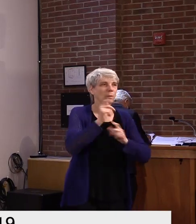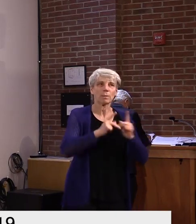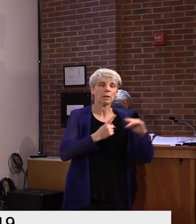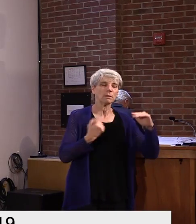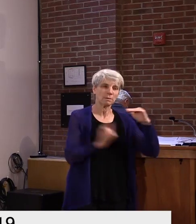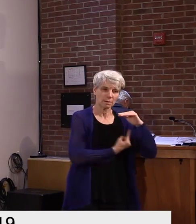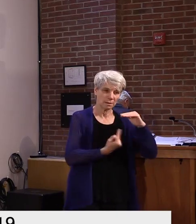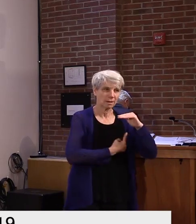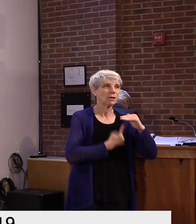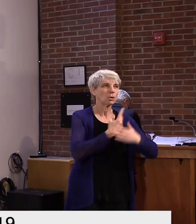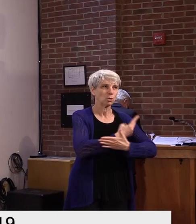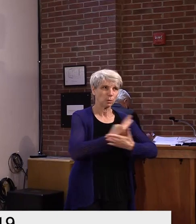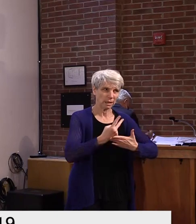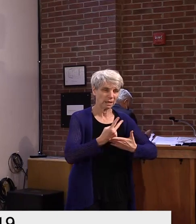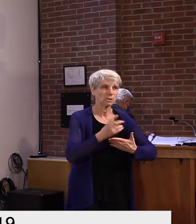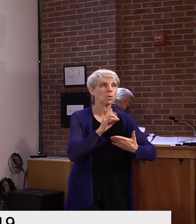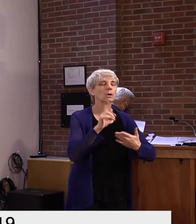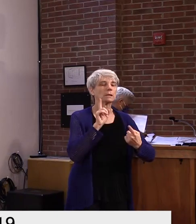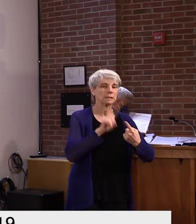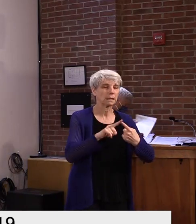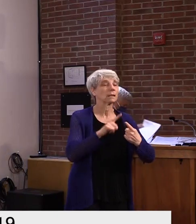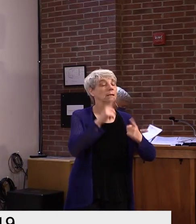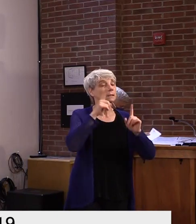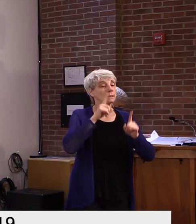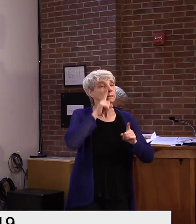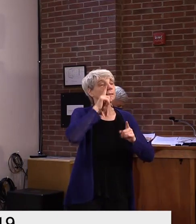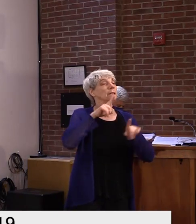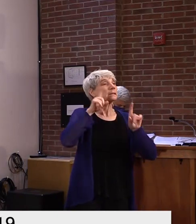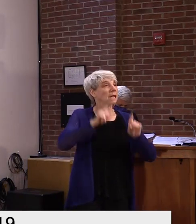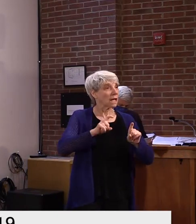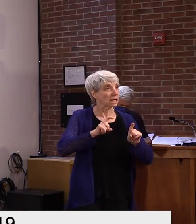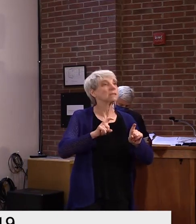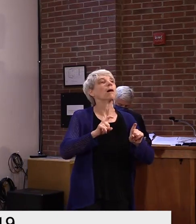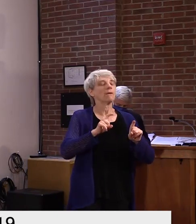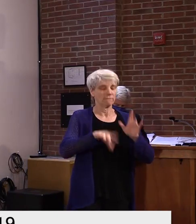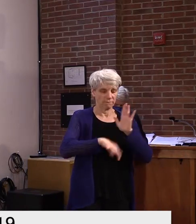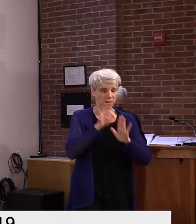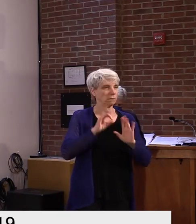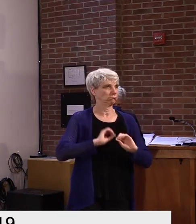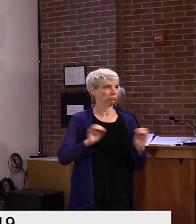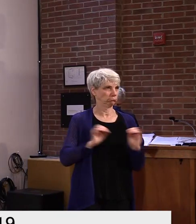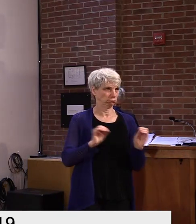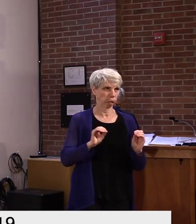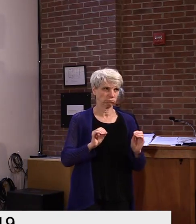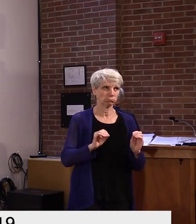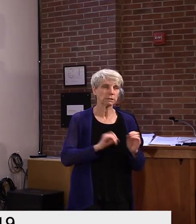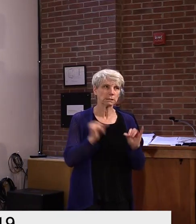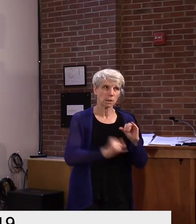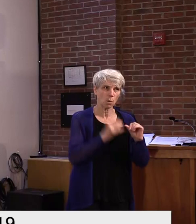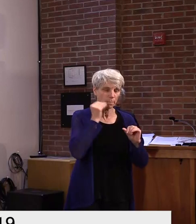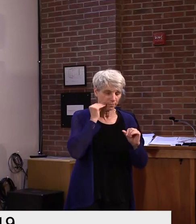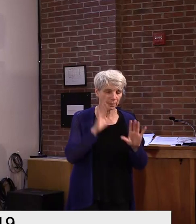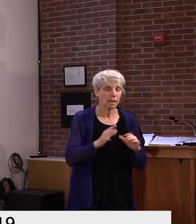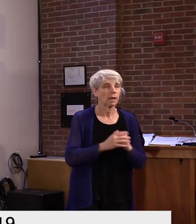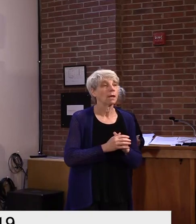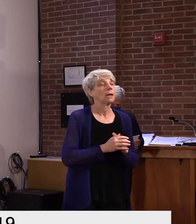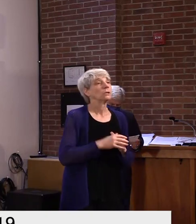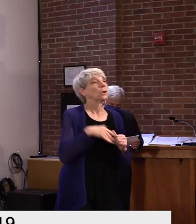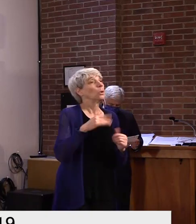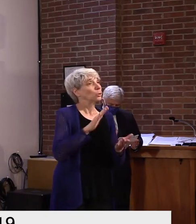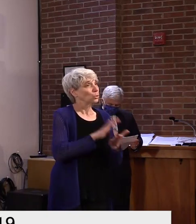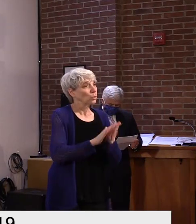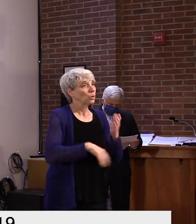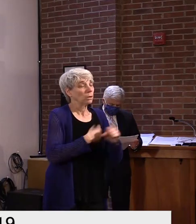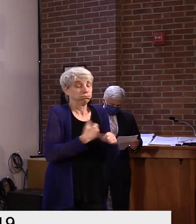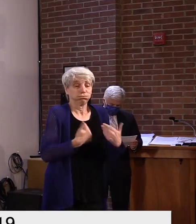Yes, the school experience will be different this year, but we're gratified at how educators and administrators have been working and planning